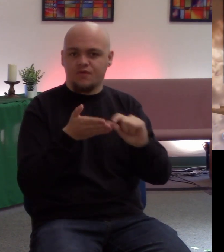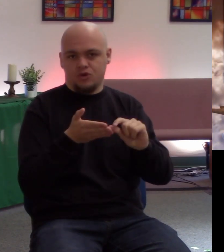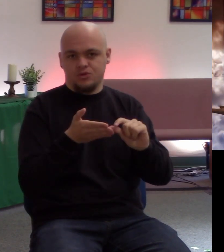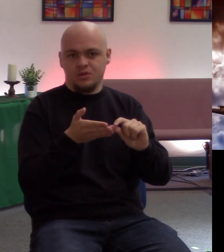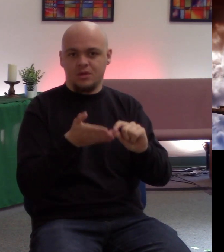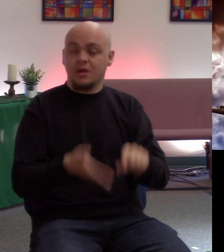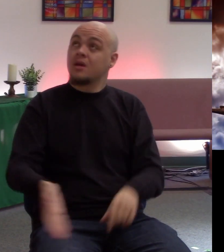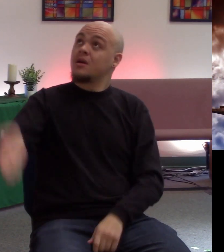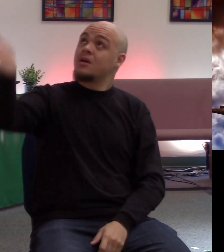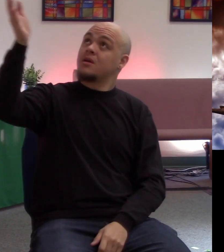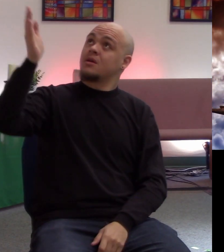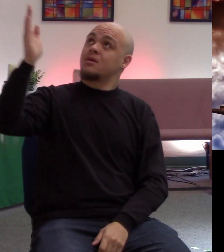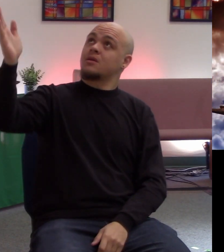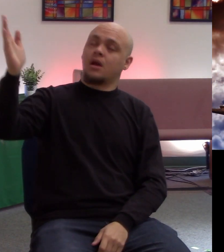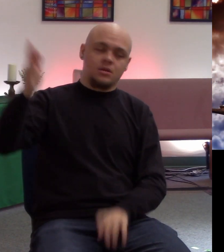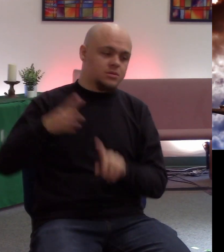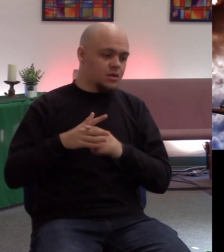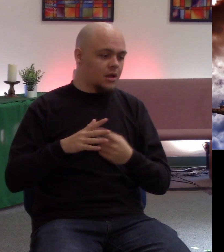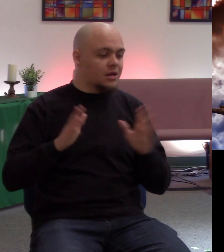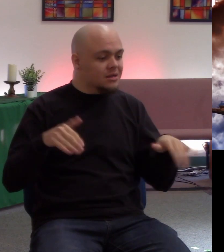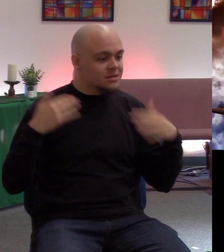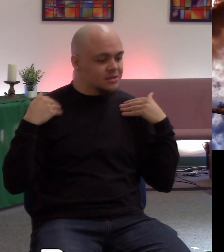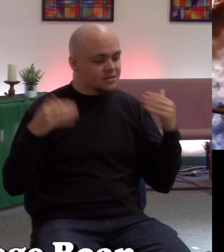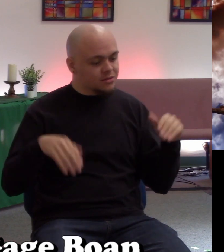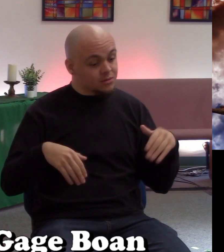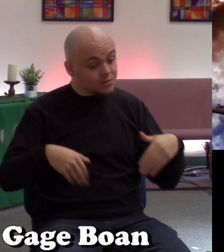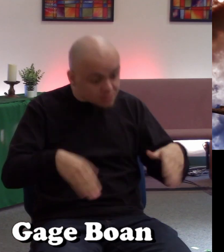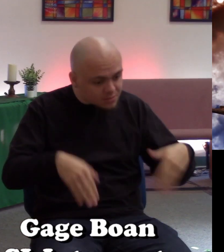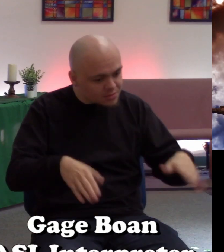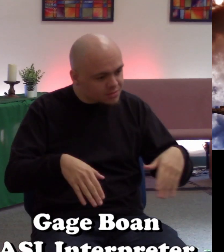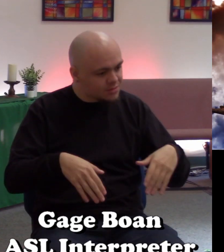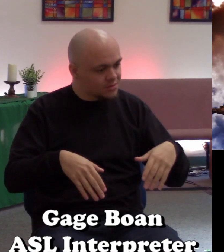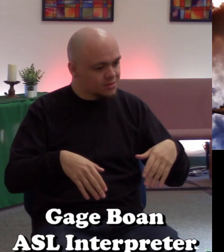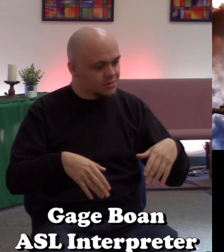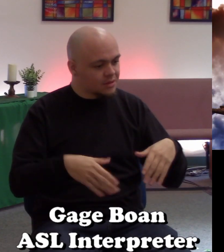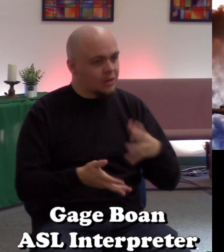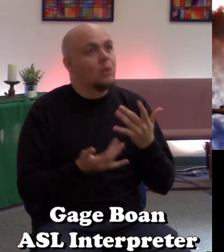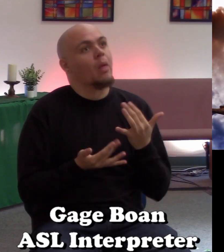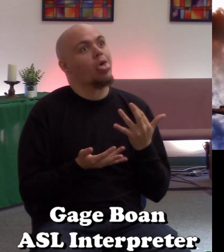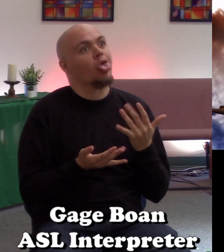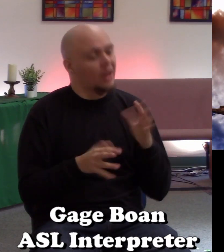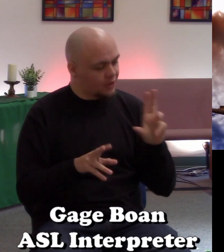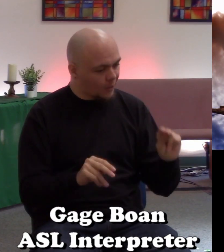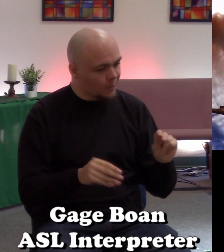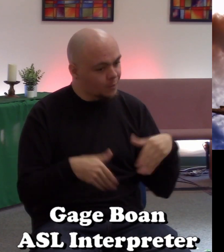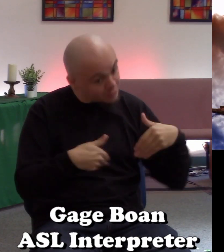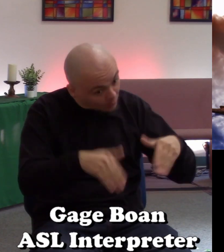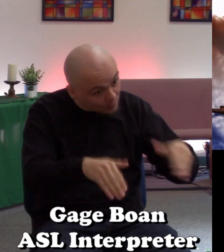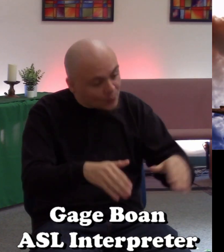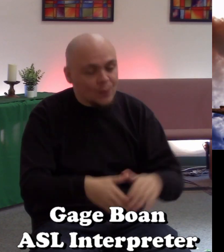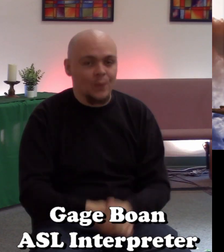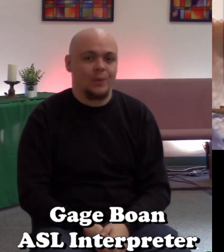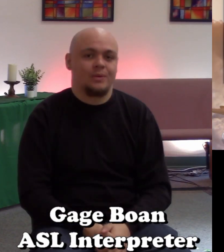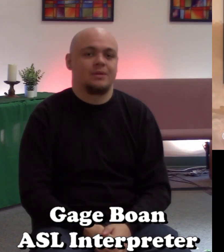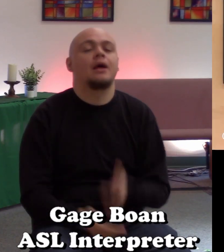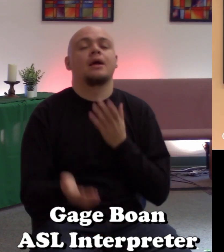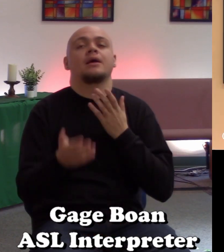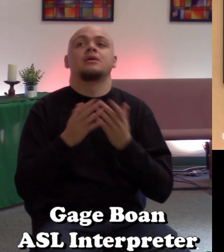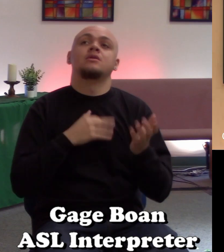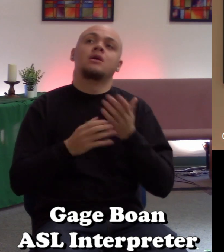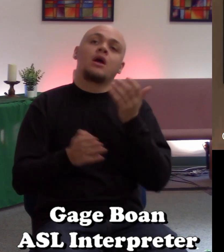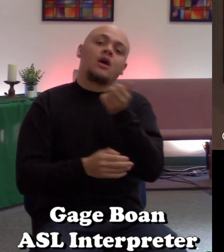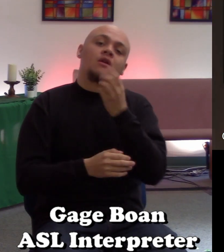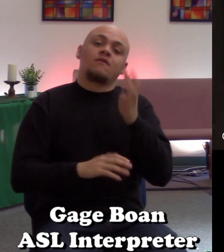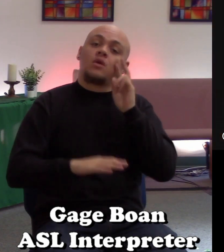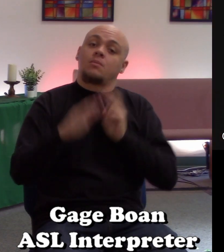interesting verse. God has to kind of jumpstart everything with two angels going, stop waiting and get going. All